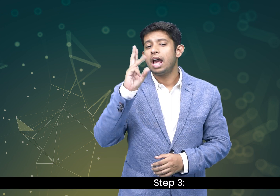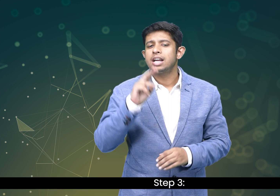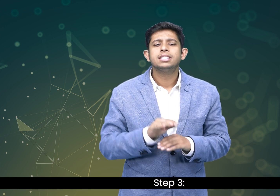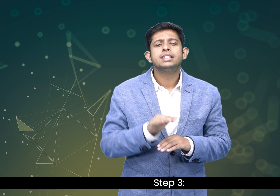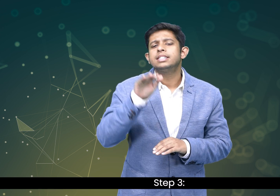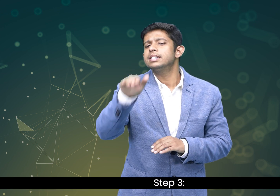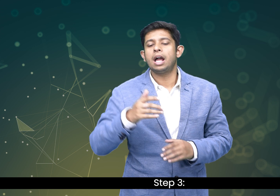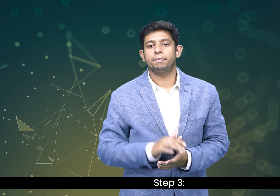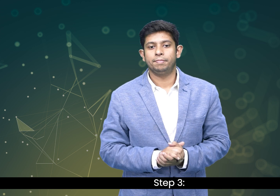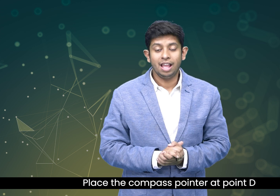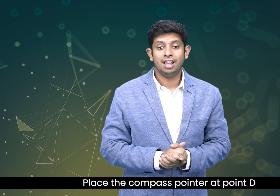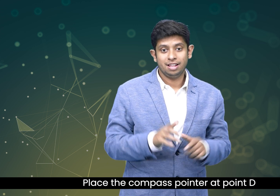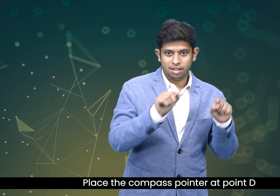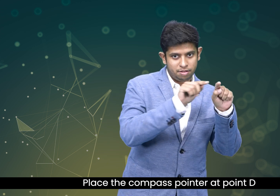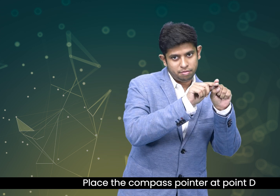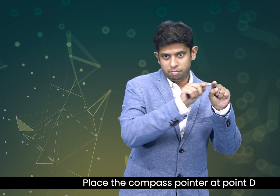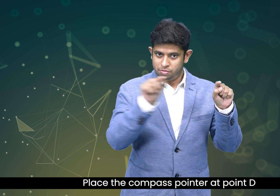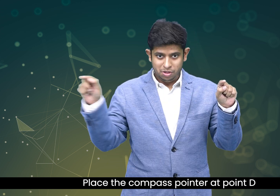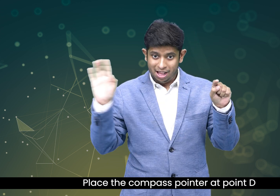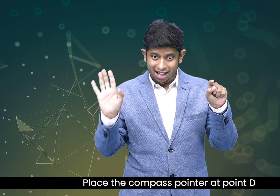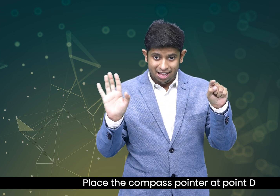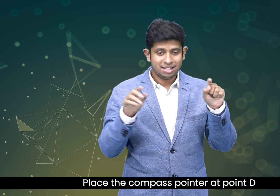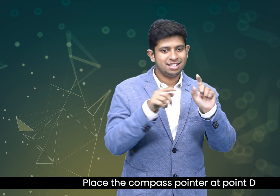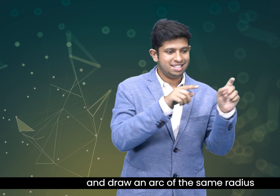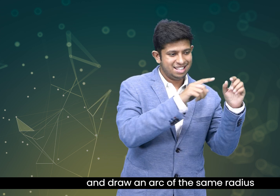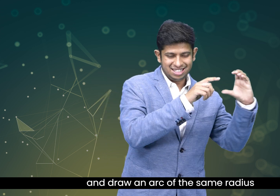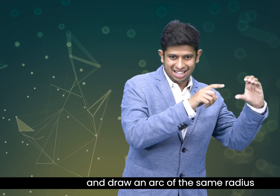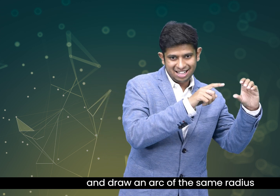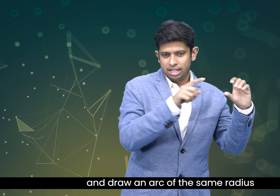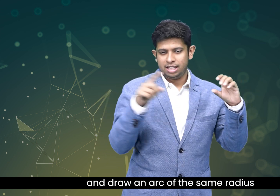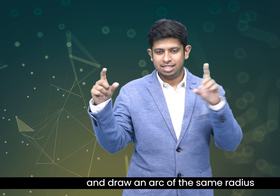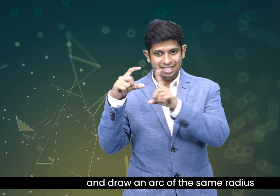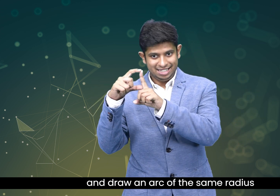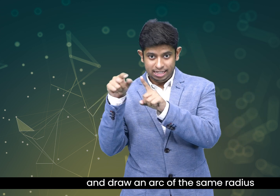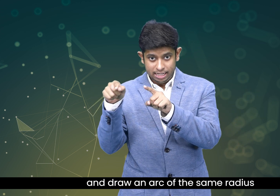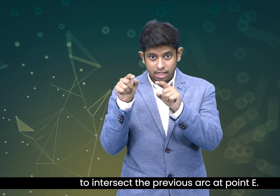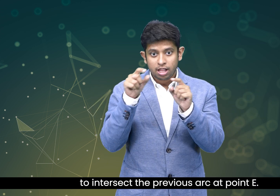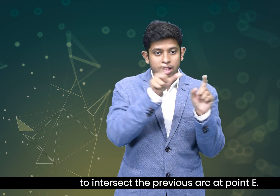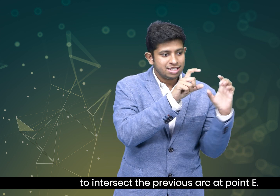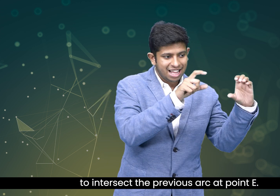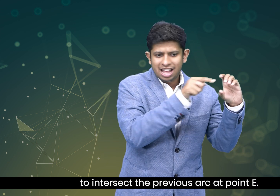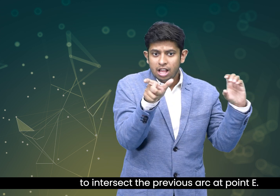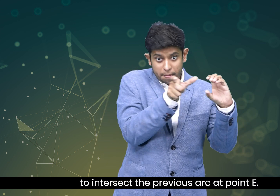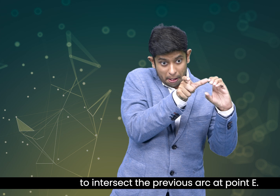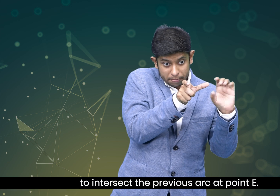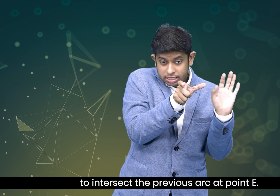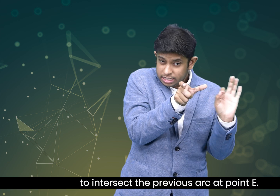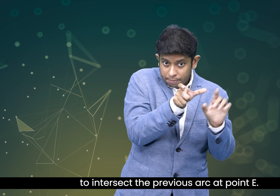Step 3. Place the compass pointer at point D and draw an arc of the same radius to intersect the previous arc at point